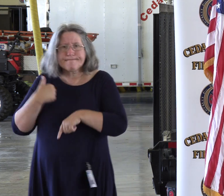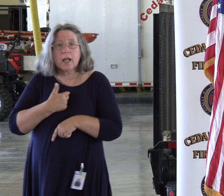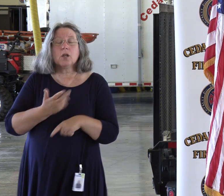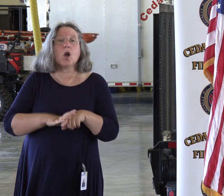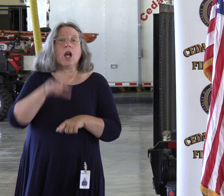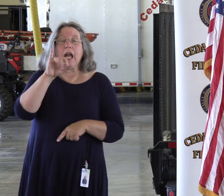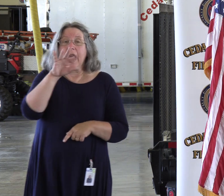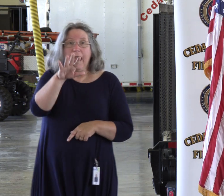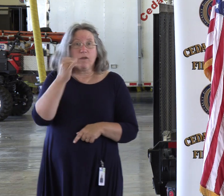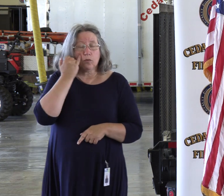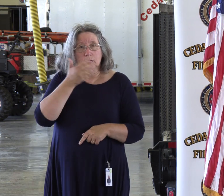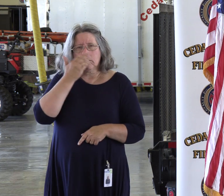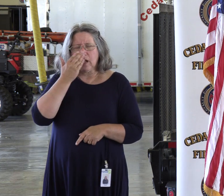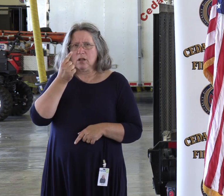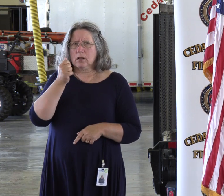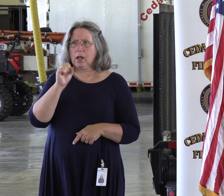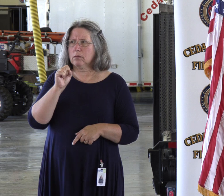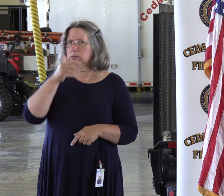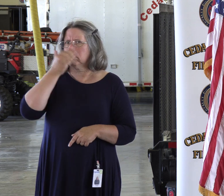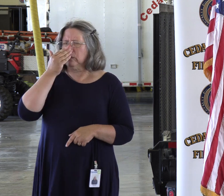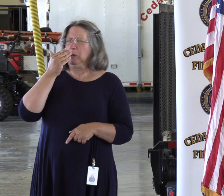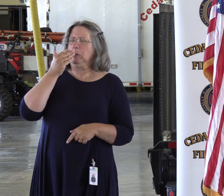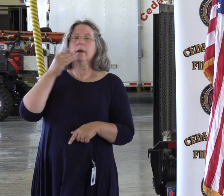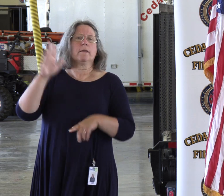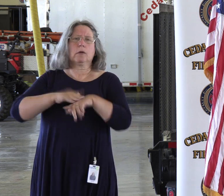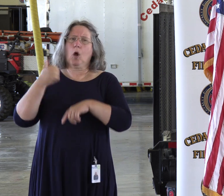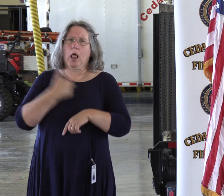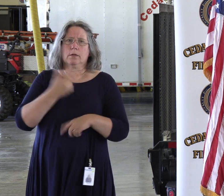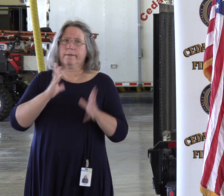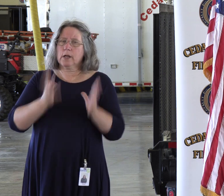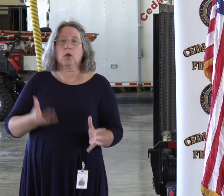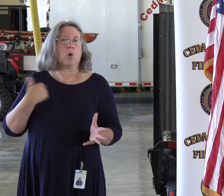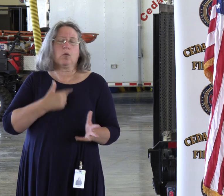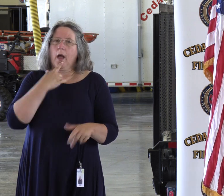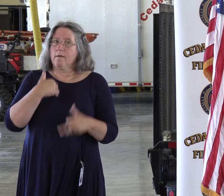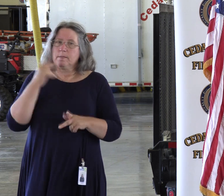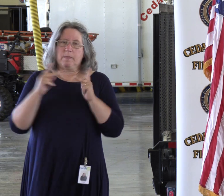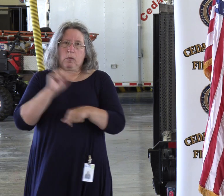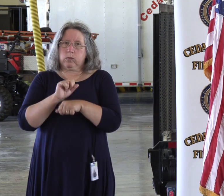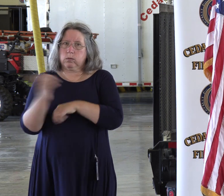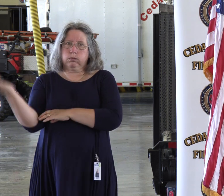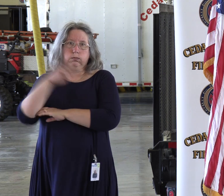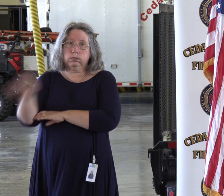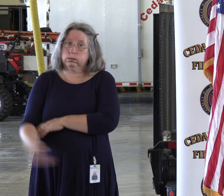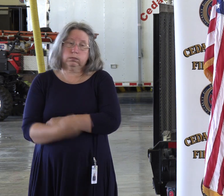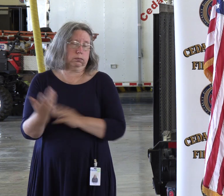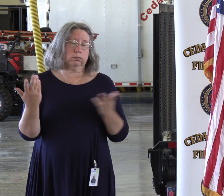be there ASAP. We still currently have resources working around the clock, 24/7.